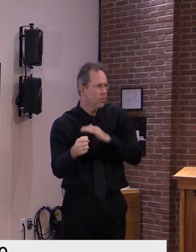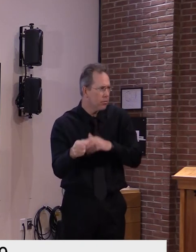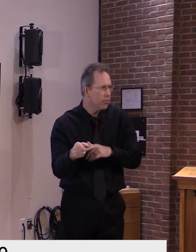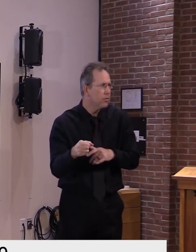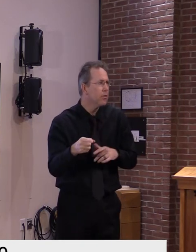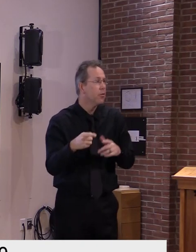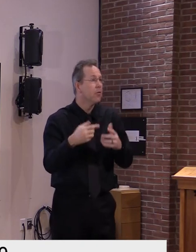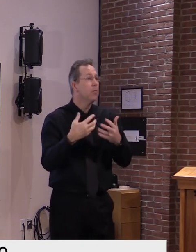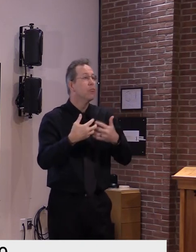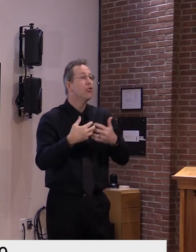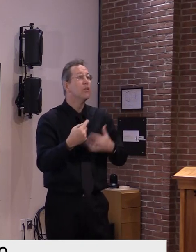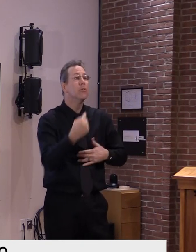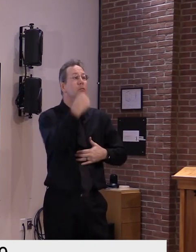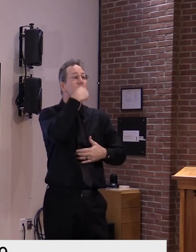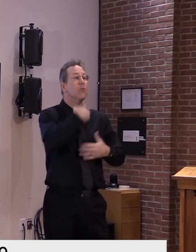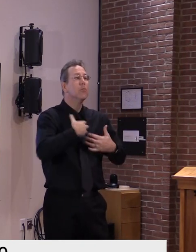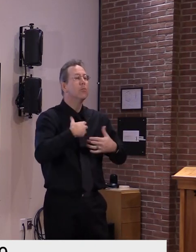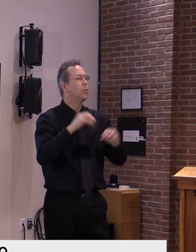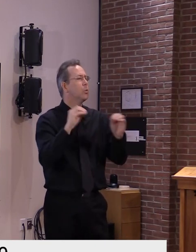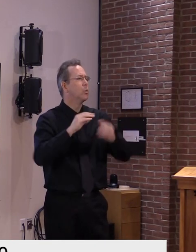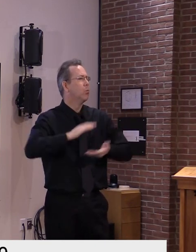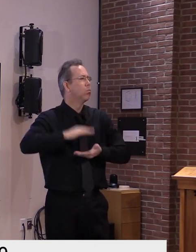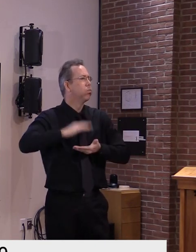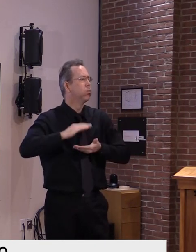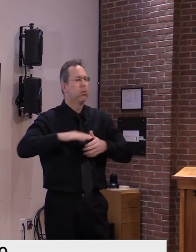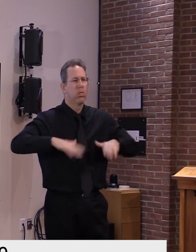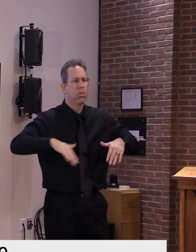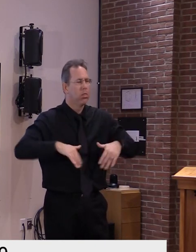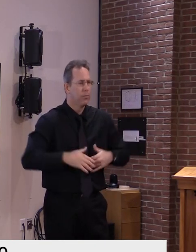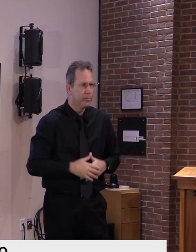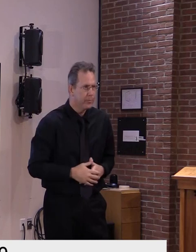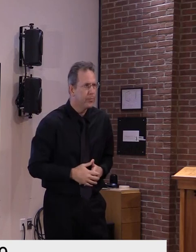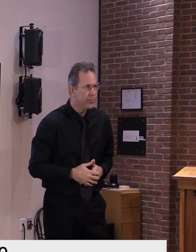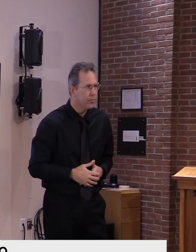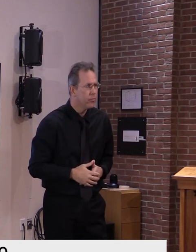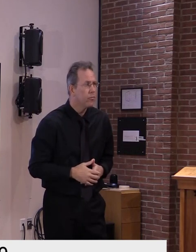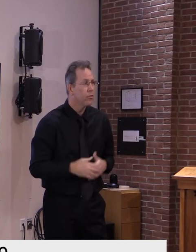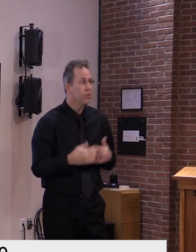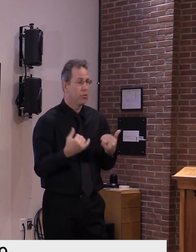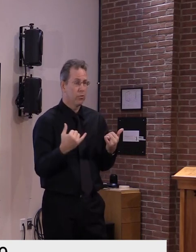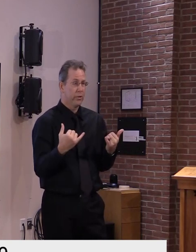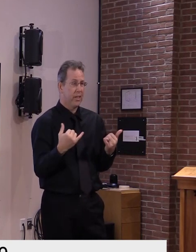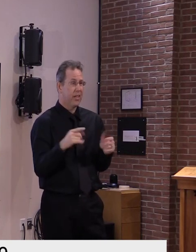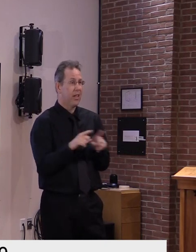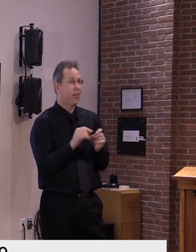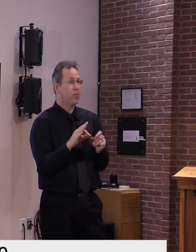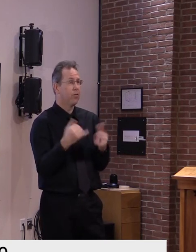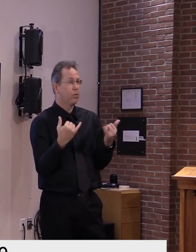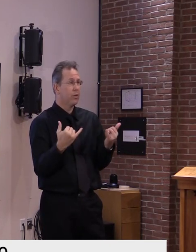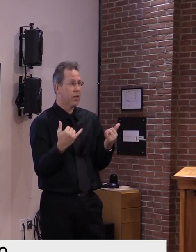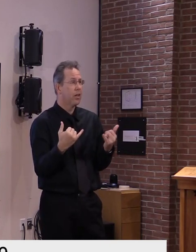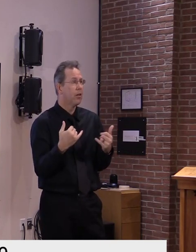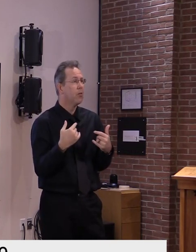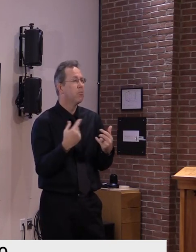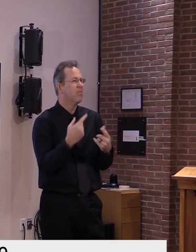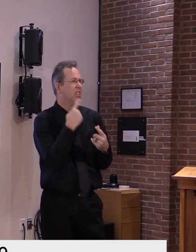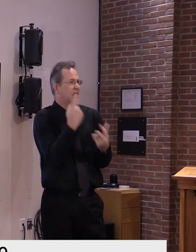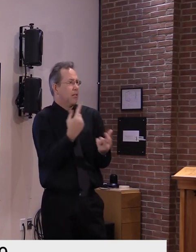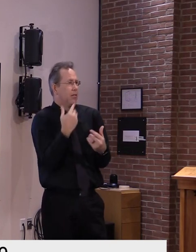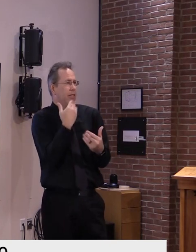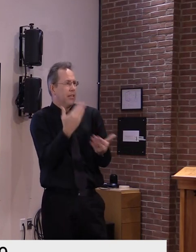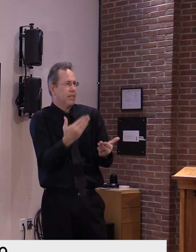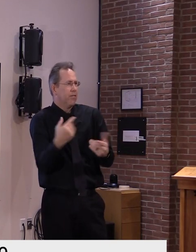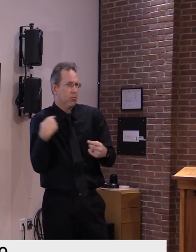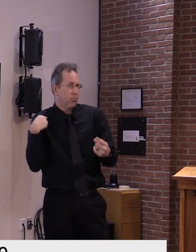to Thanksgiving gatherings would start to show up. So far, we're not seeing a clear trend or pattern or abundant